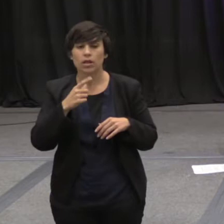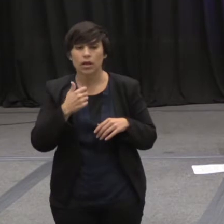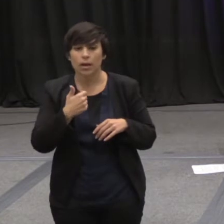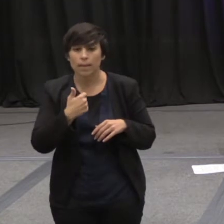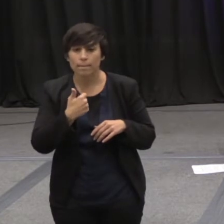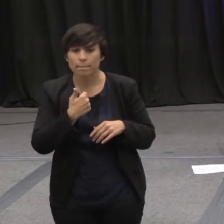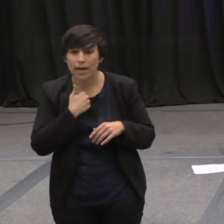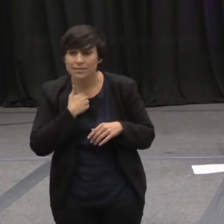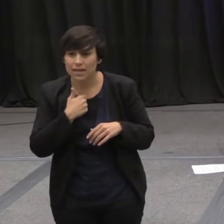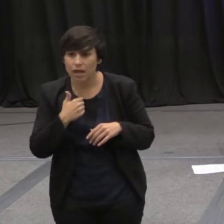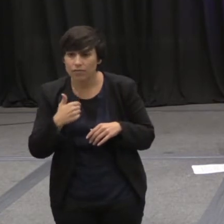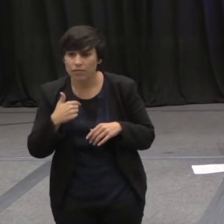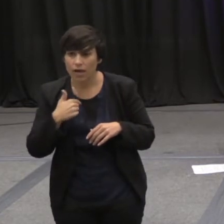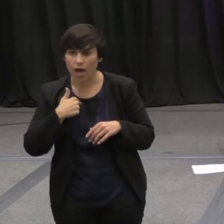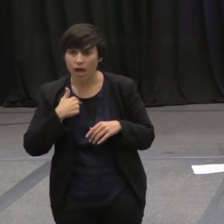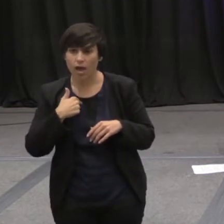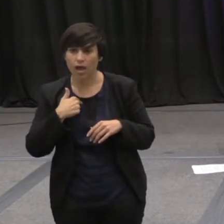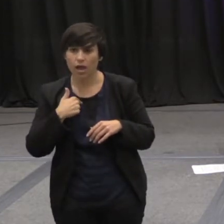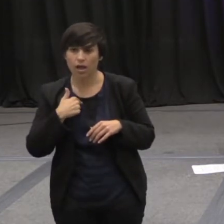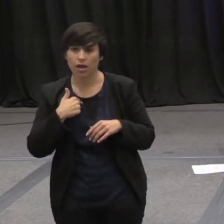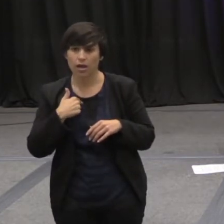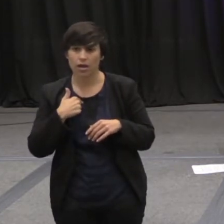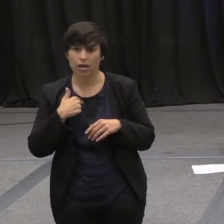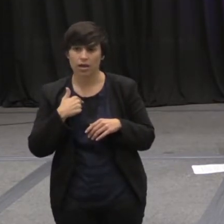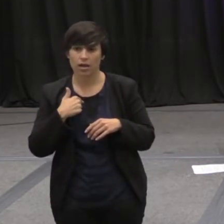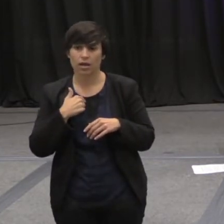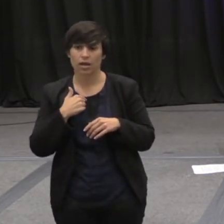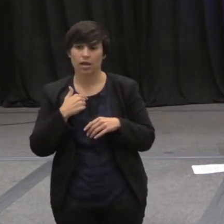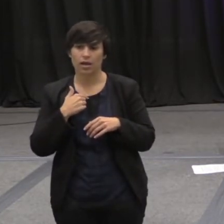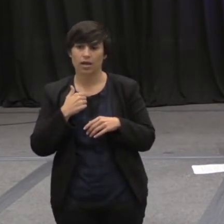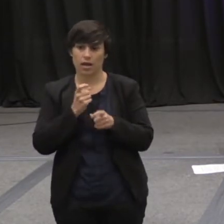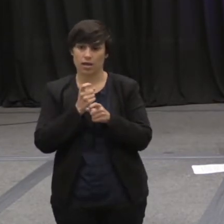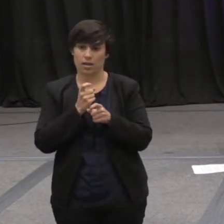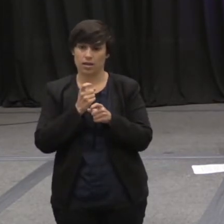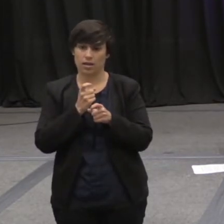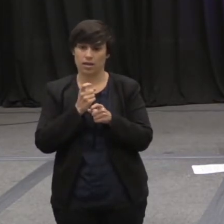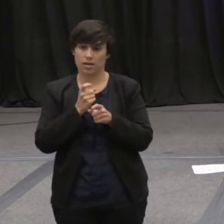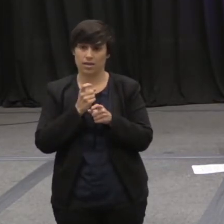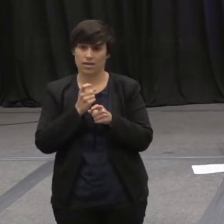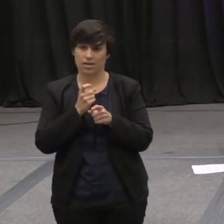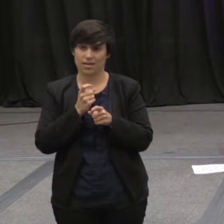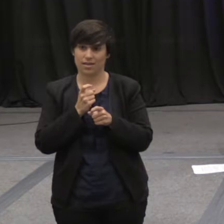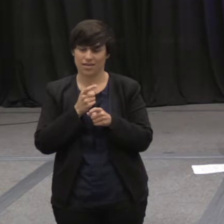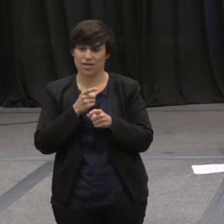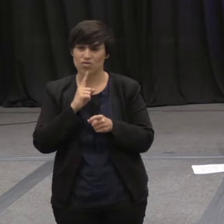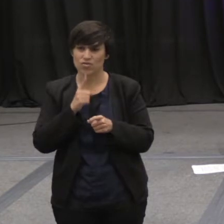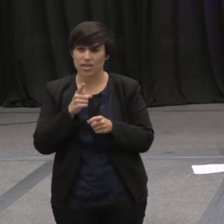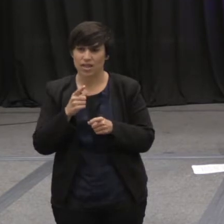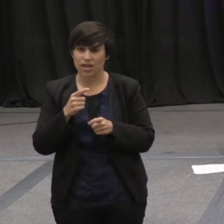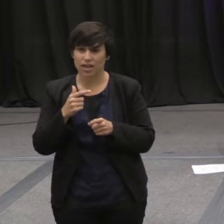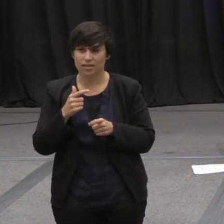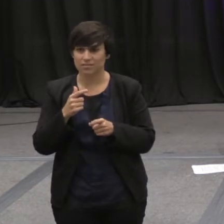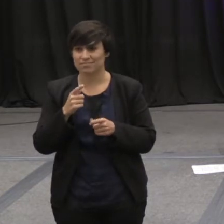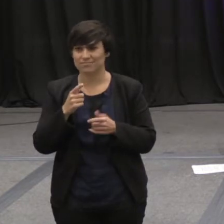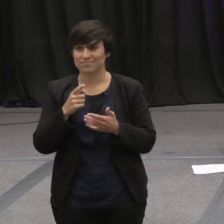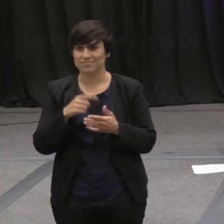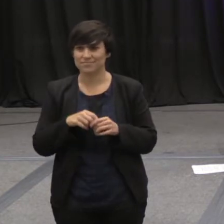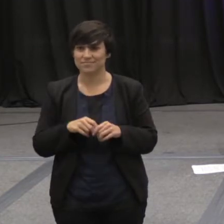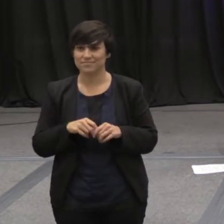baby. Of course, the way I do it would be unlikely to be inseminated through my breasts. But